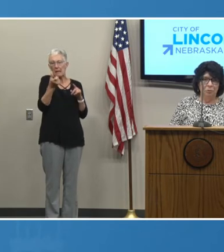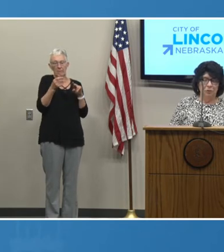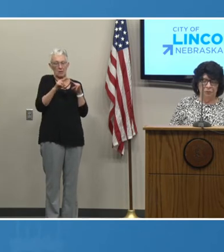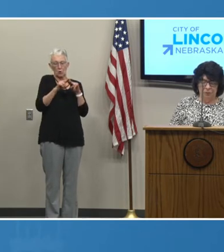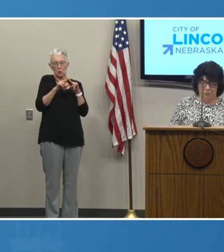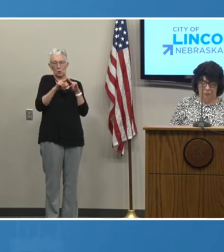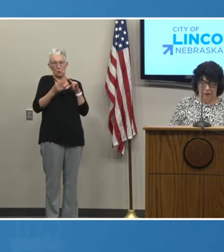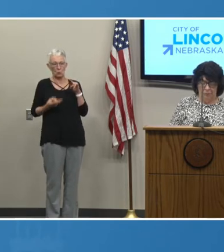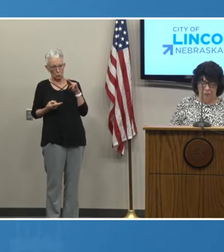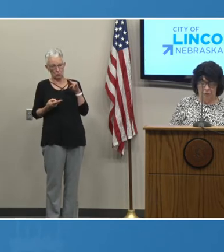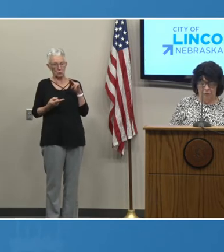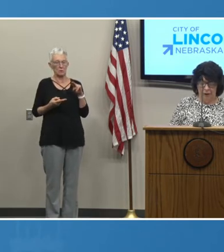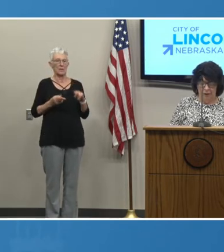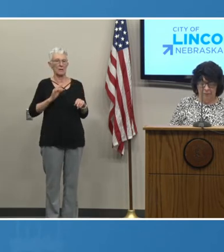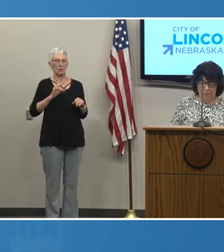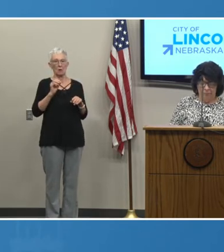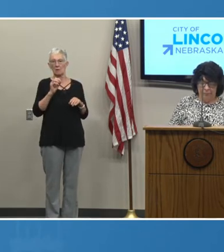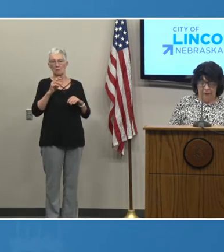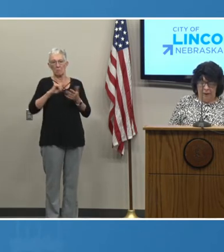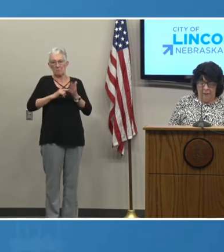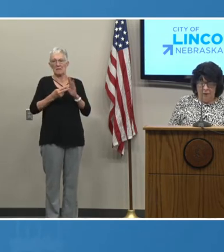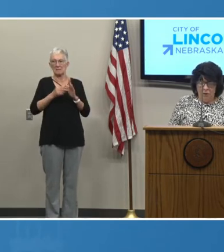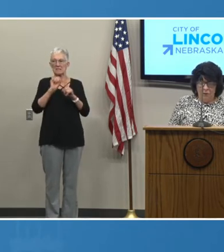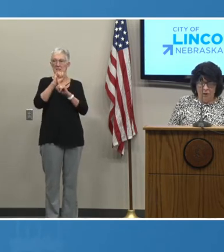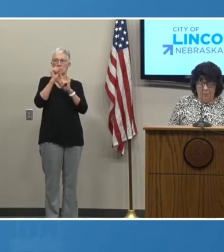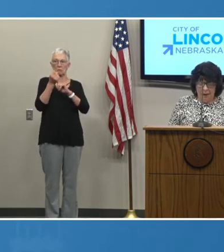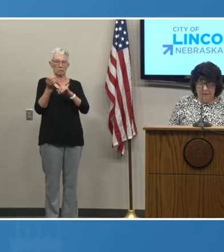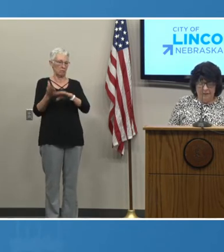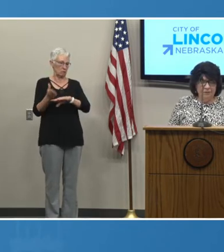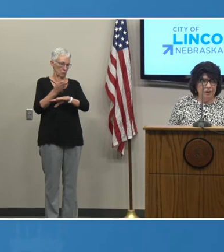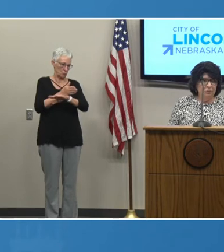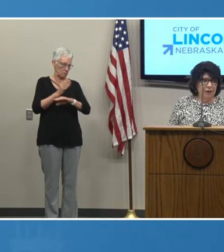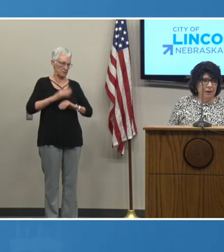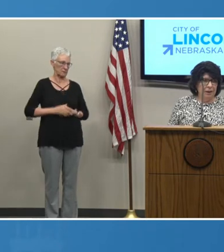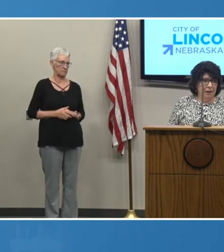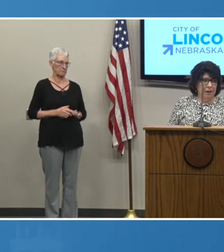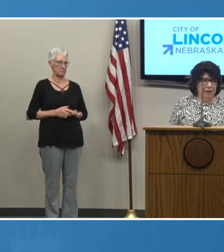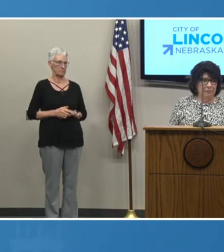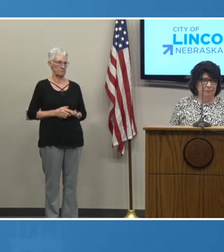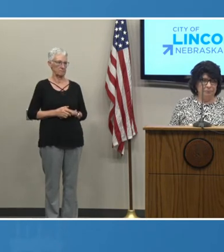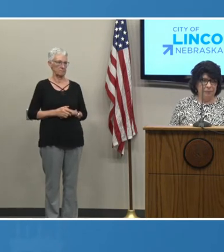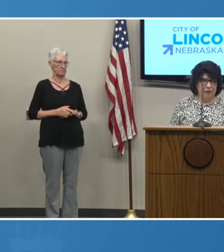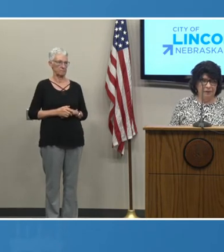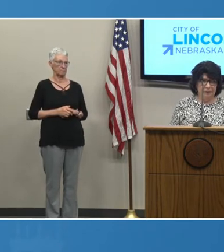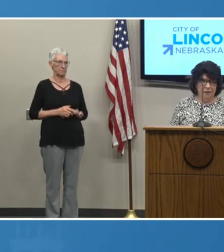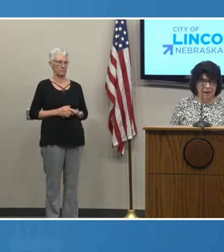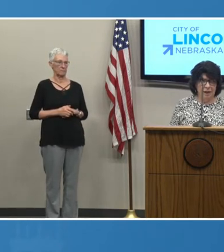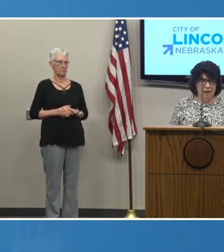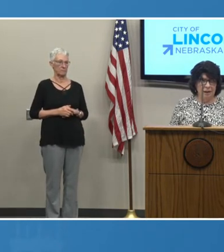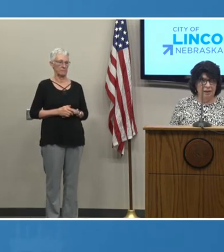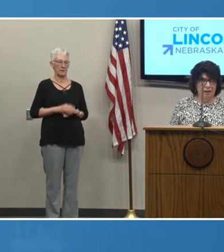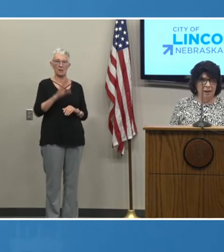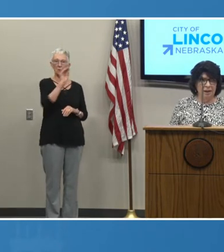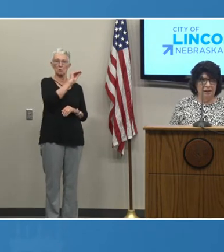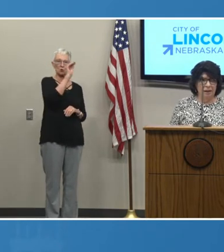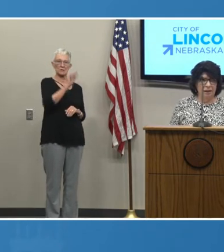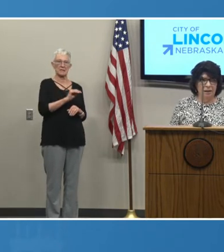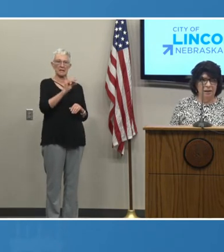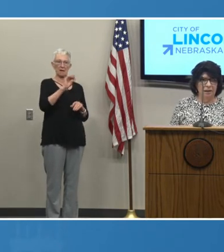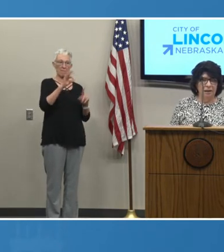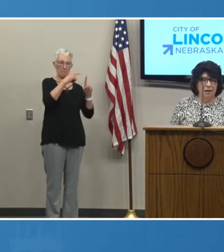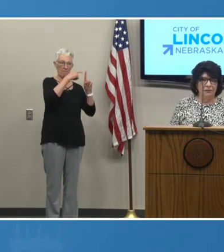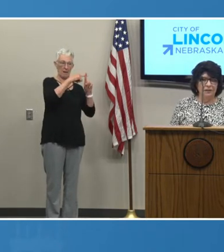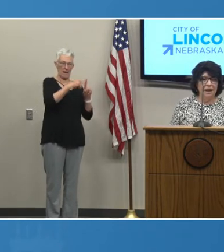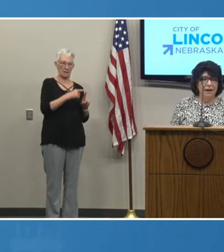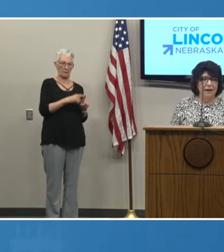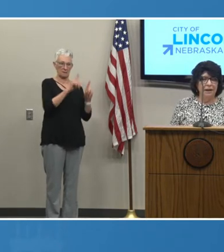or improving. The overall positivity rate is not indicated